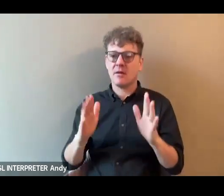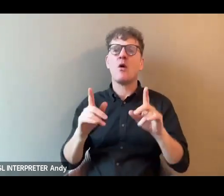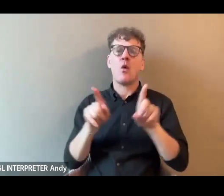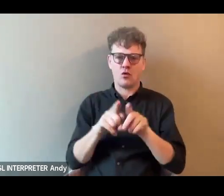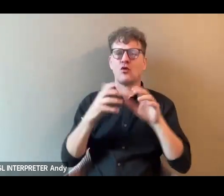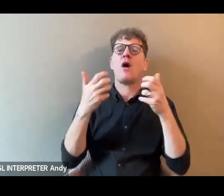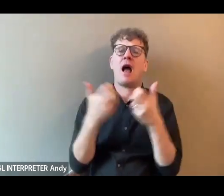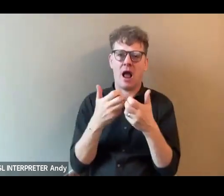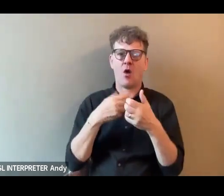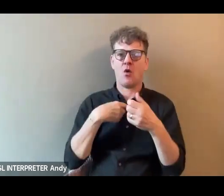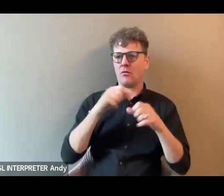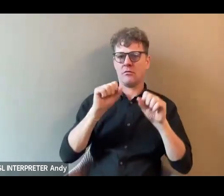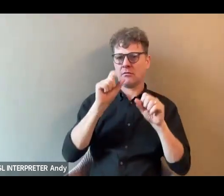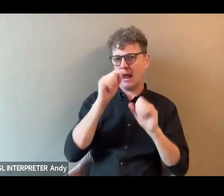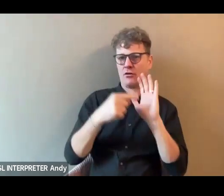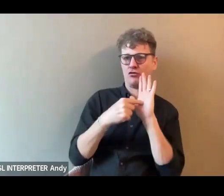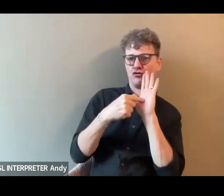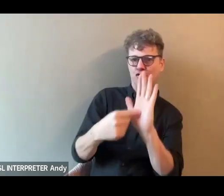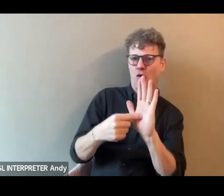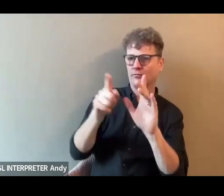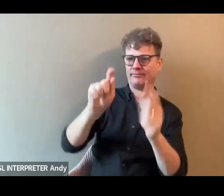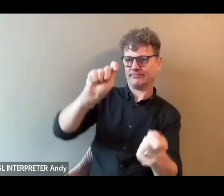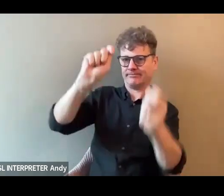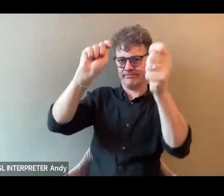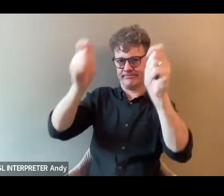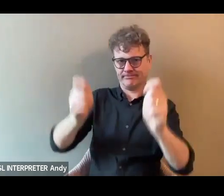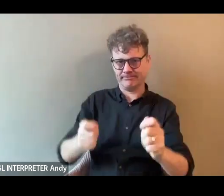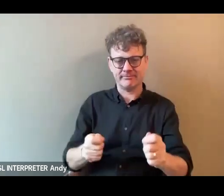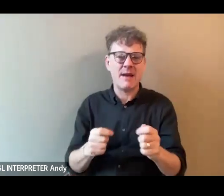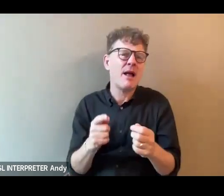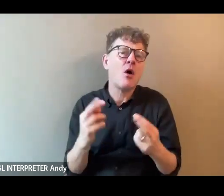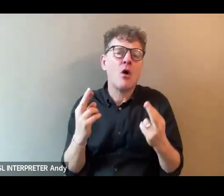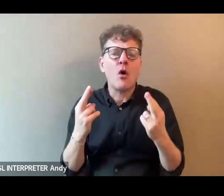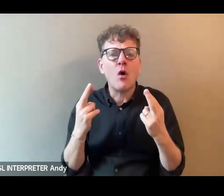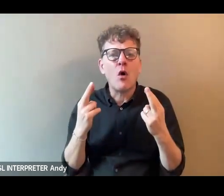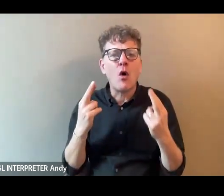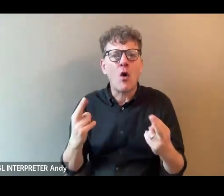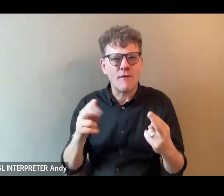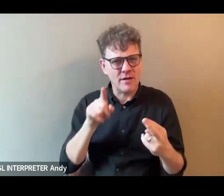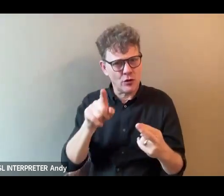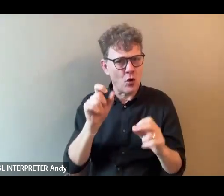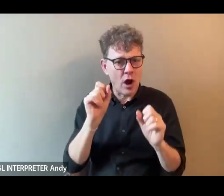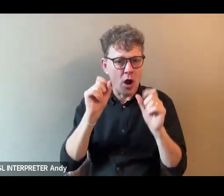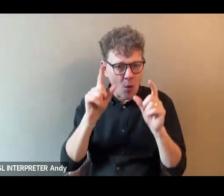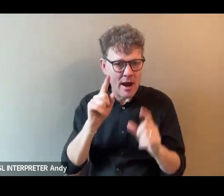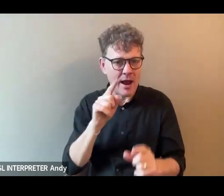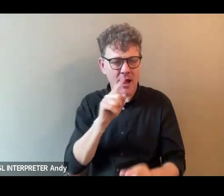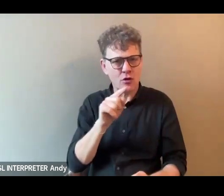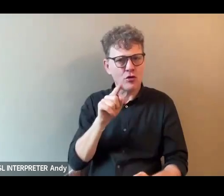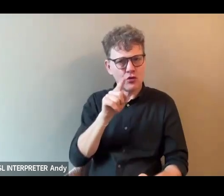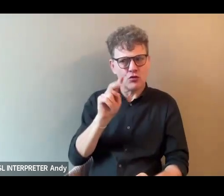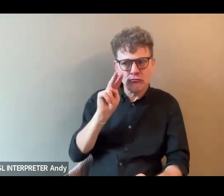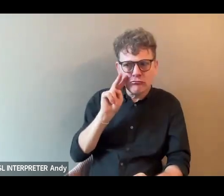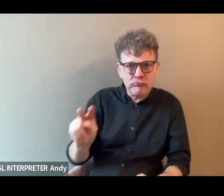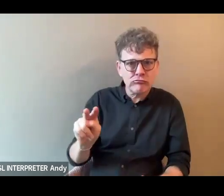way in some particular sense? You hopefully you'll already be aware of, spotted it, and be keen to